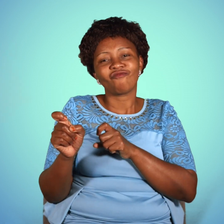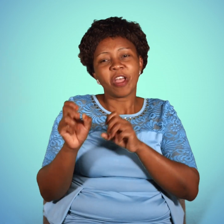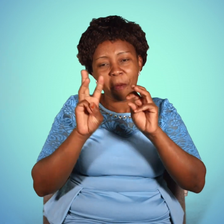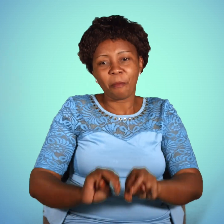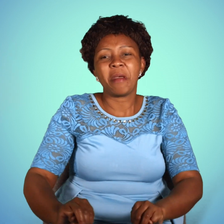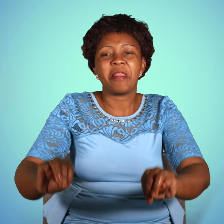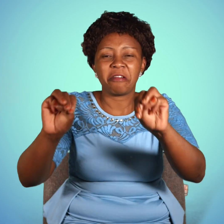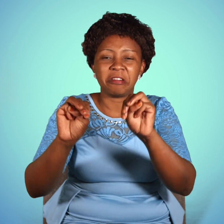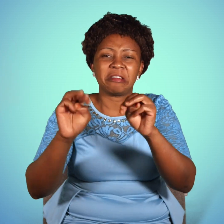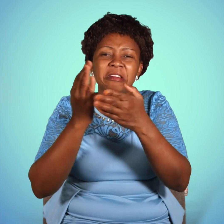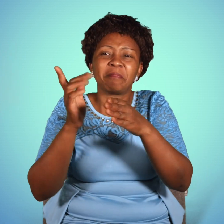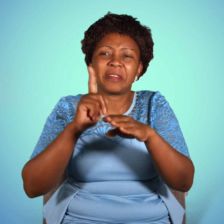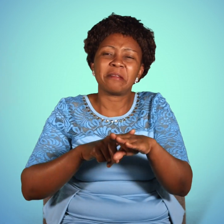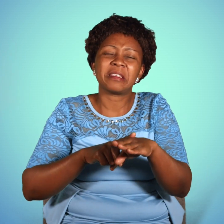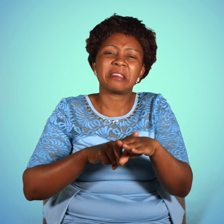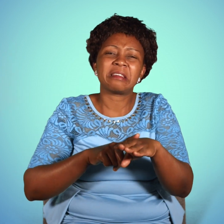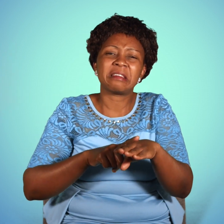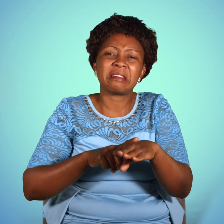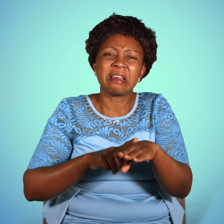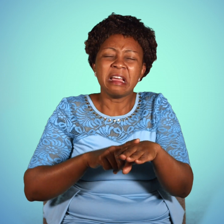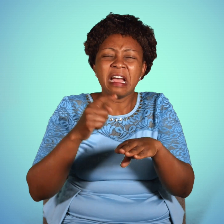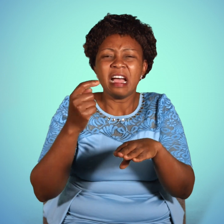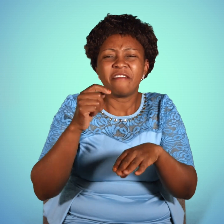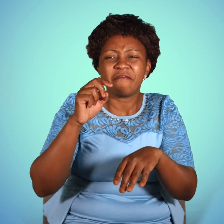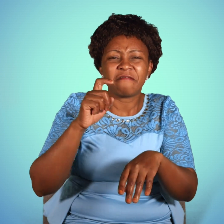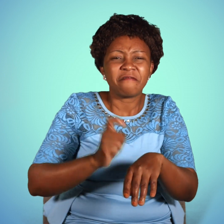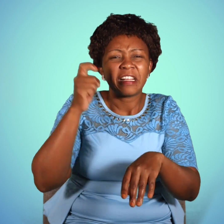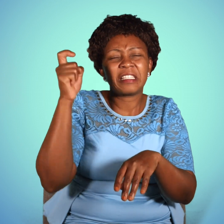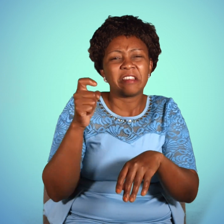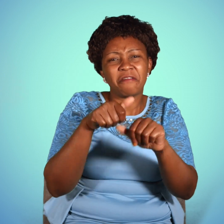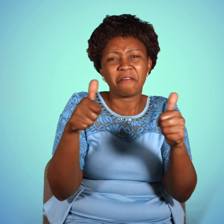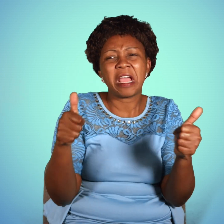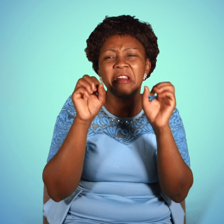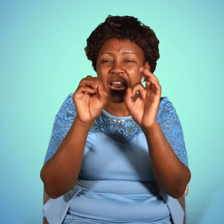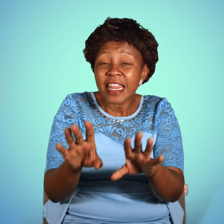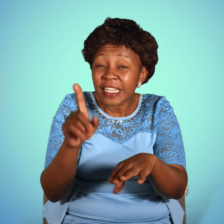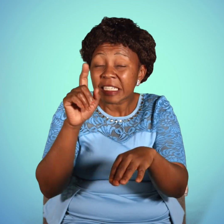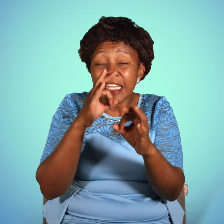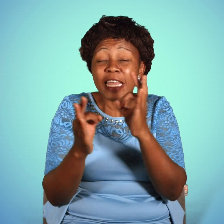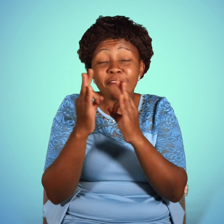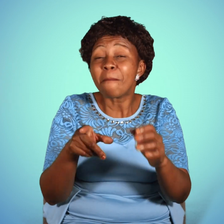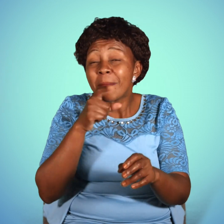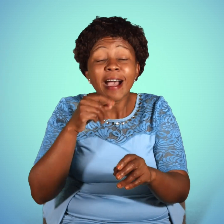This method may be less effective if the man is under the influence of alcohol or